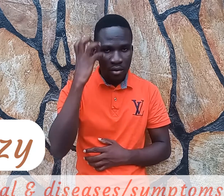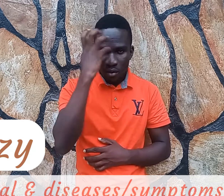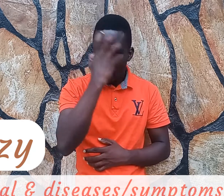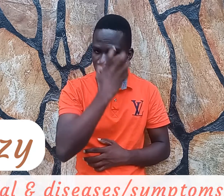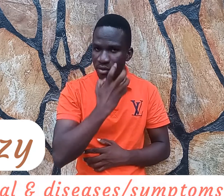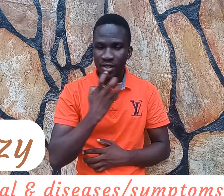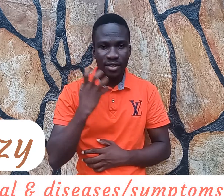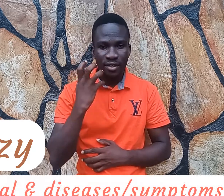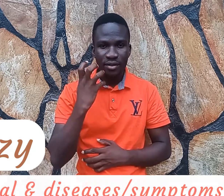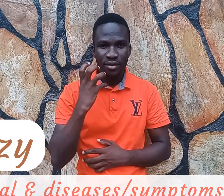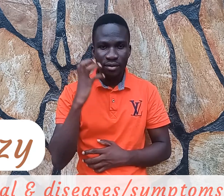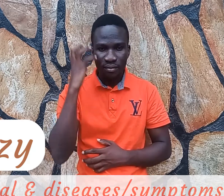zi